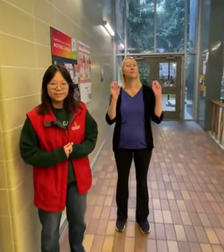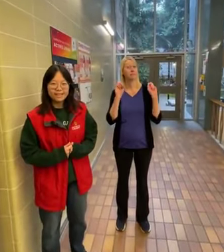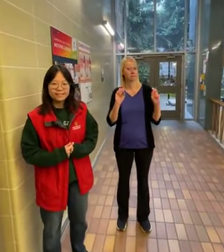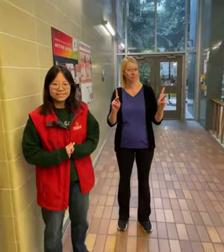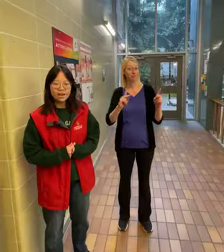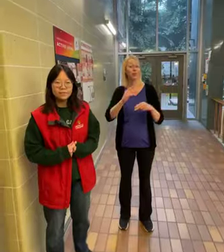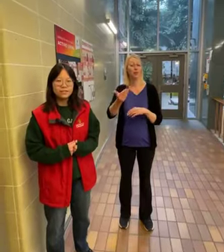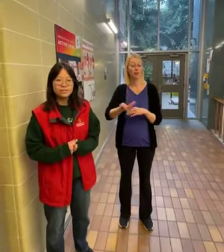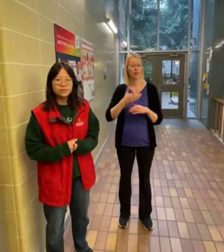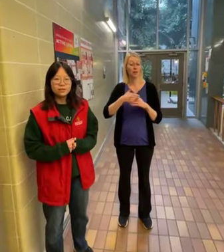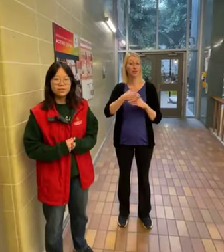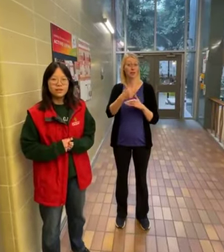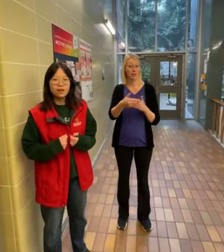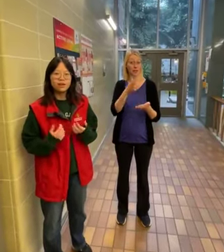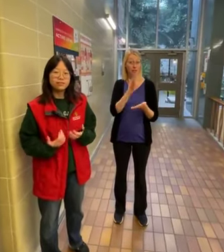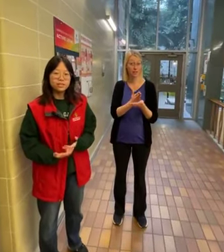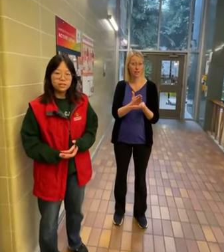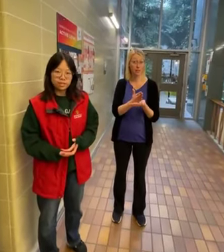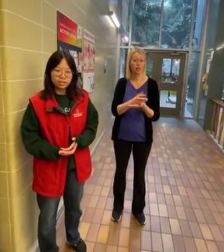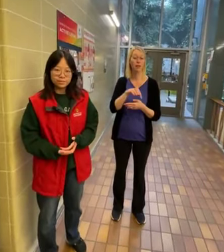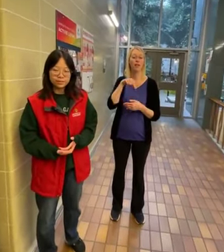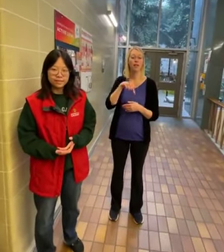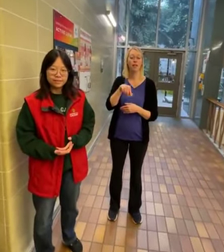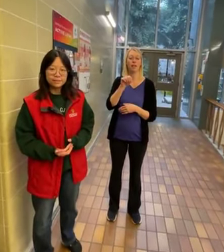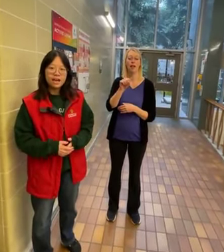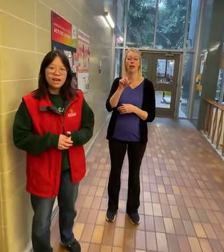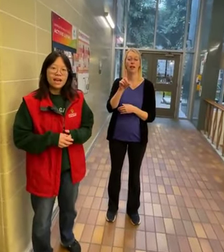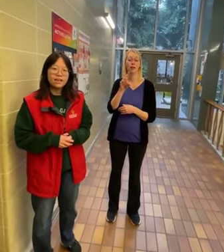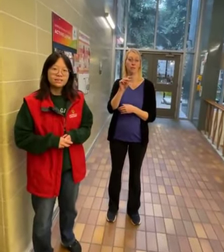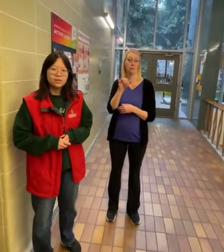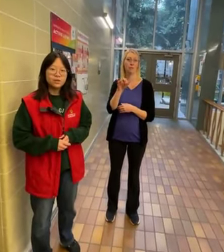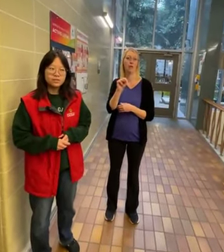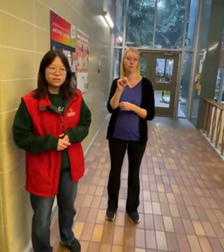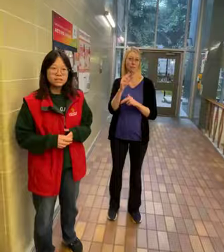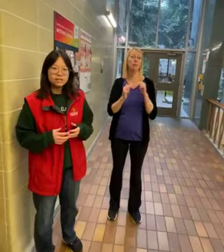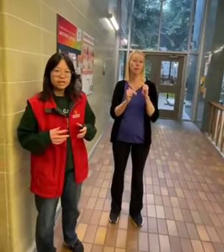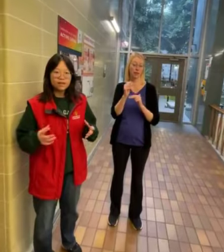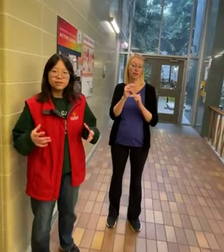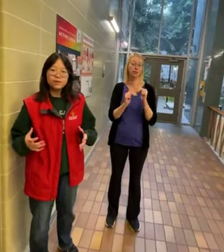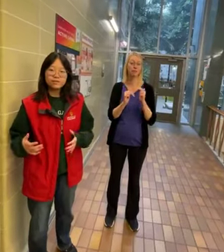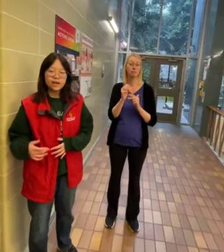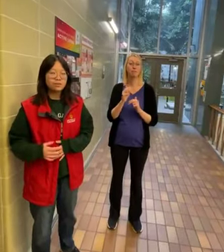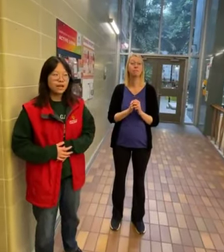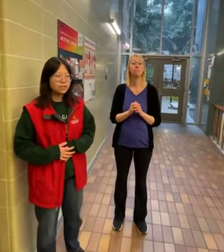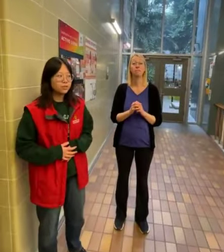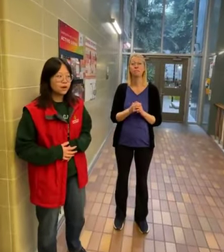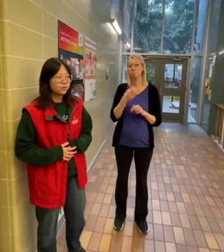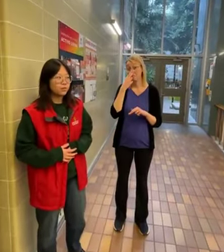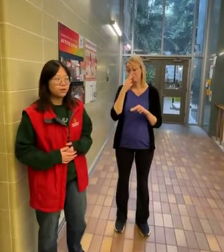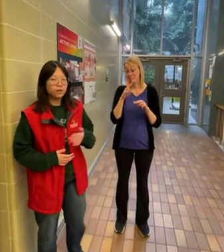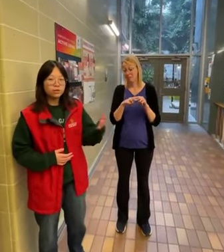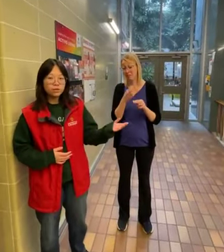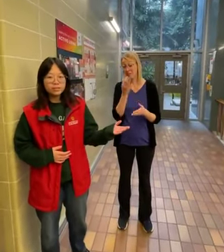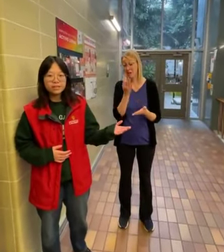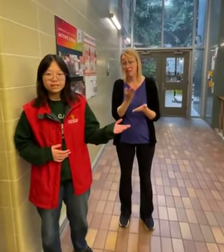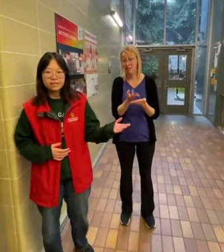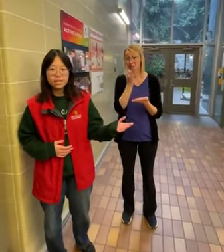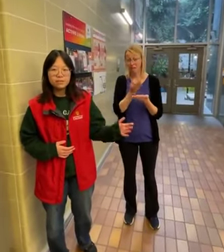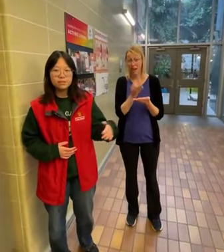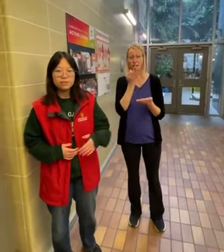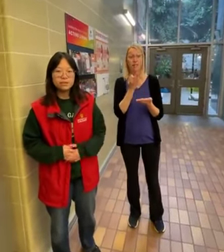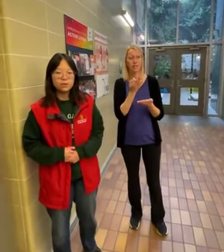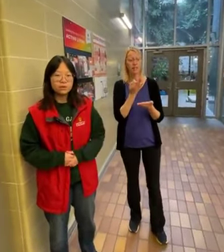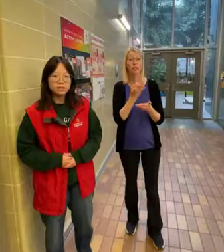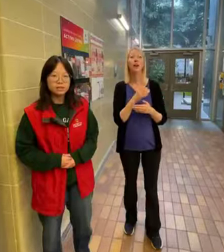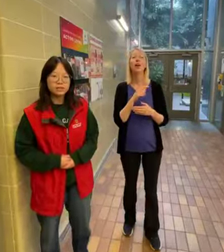everyone, so welcome to our next stop. This is going to be our administration building. And so this building, kind of a fun fact, we actually went from one of our newer buildings